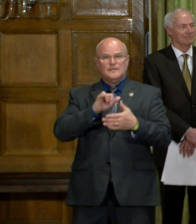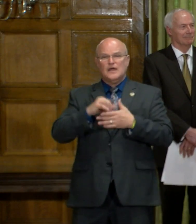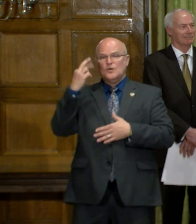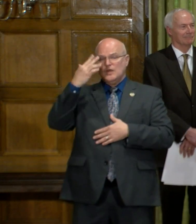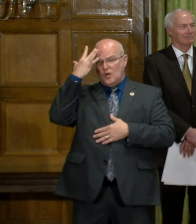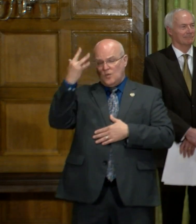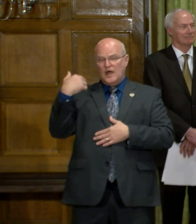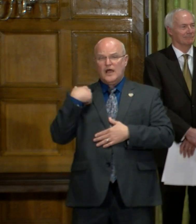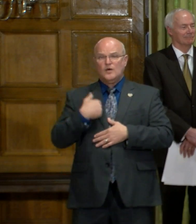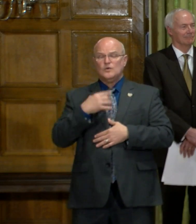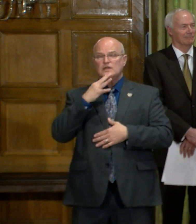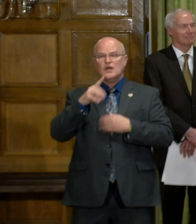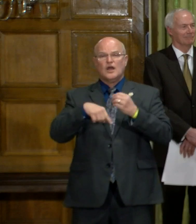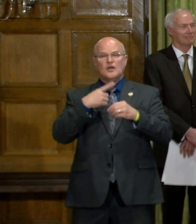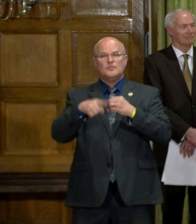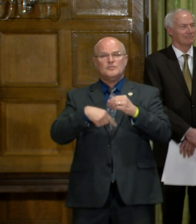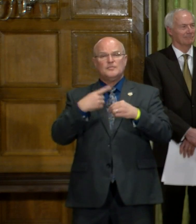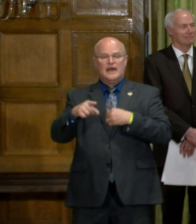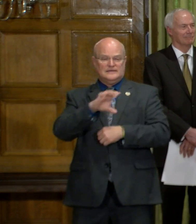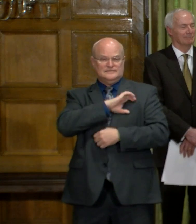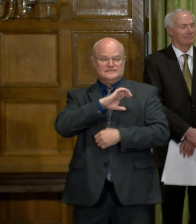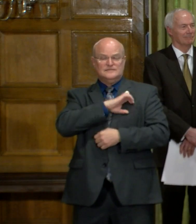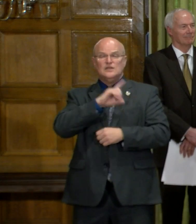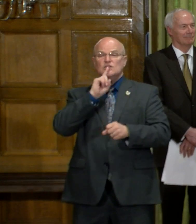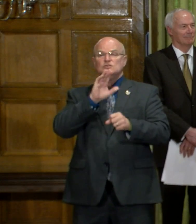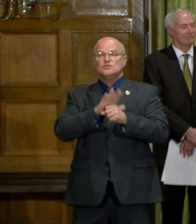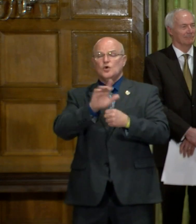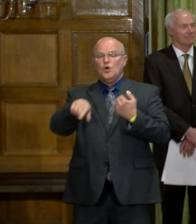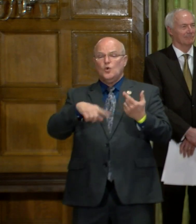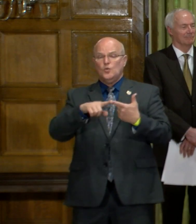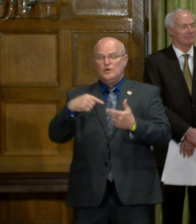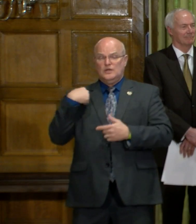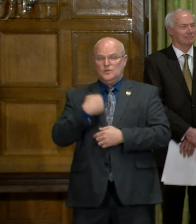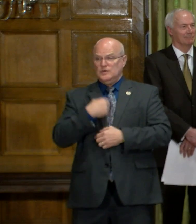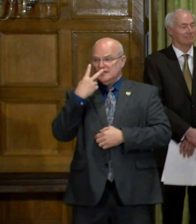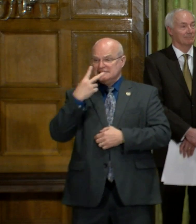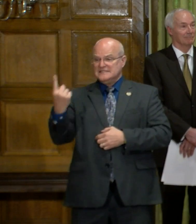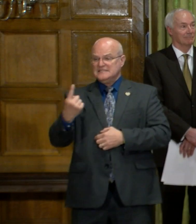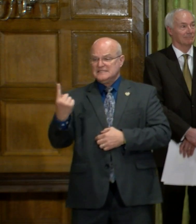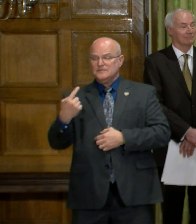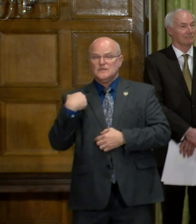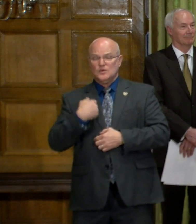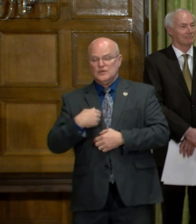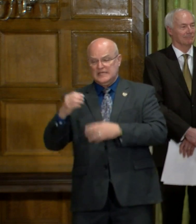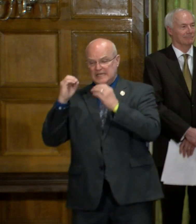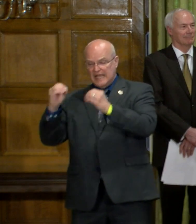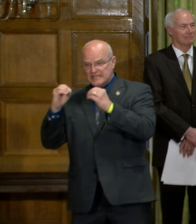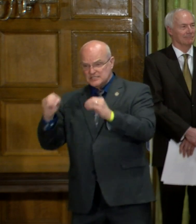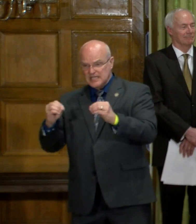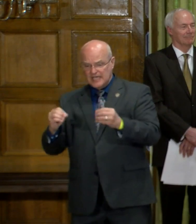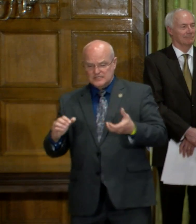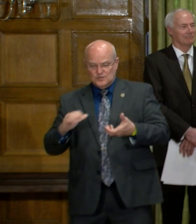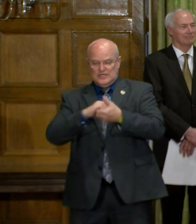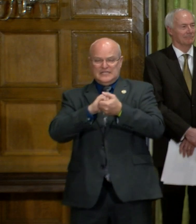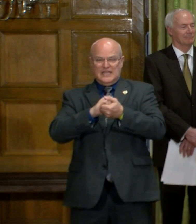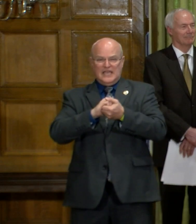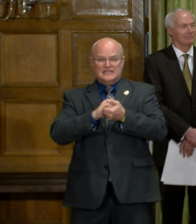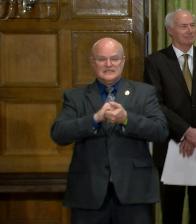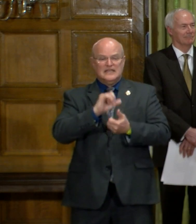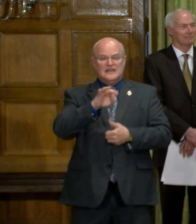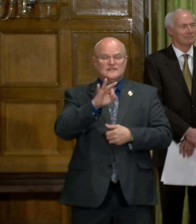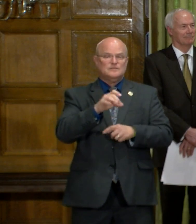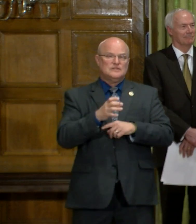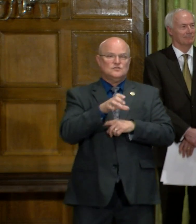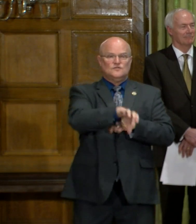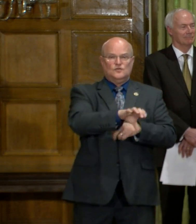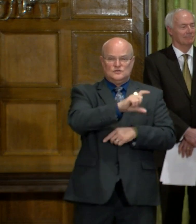reason when we talk about ramping up enforcement, that's ensuring that when we see something that we're able to educate, to engage, and if need be,